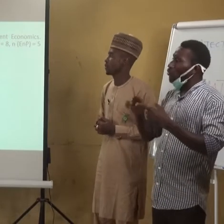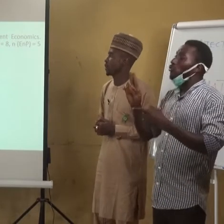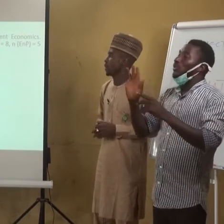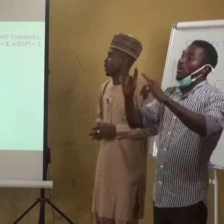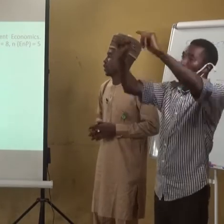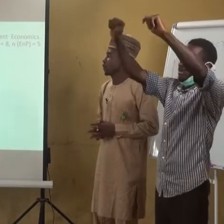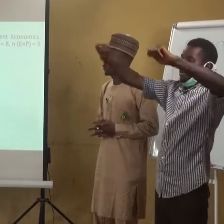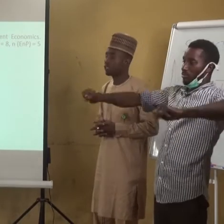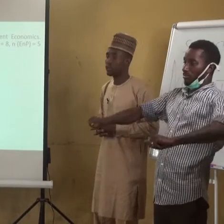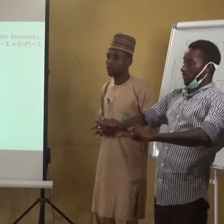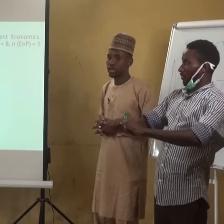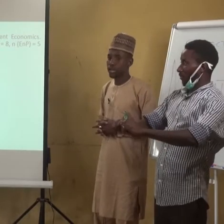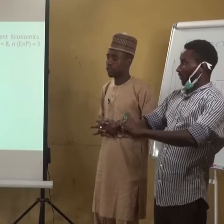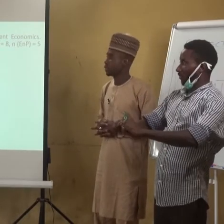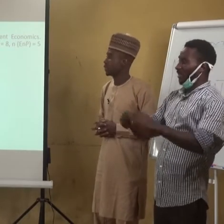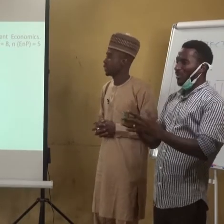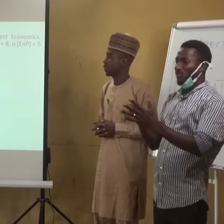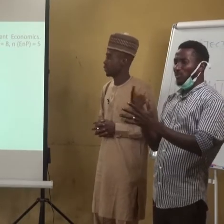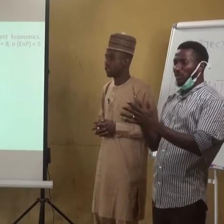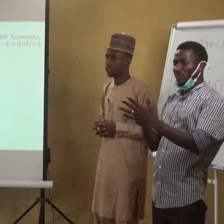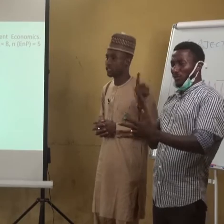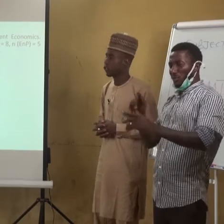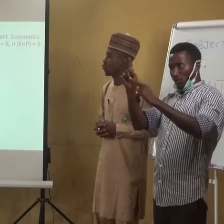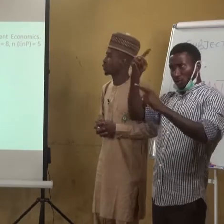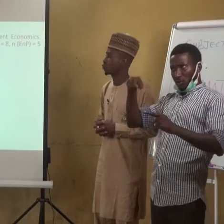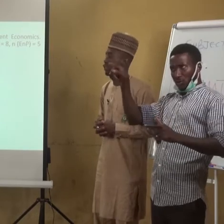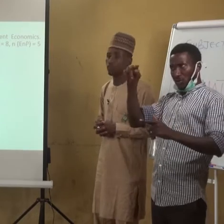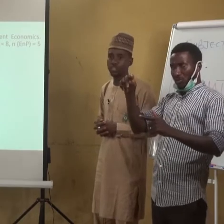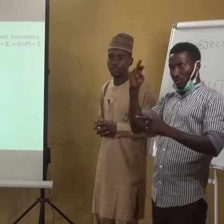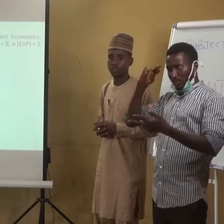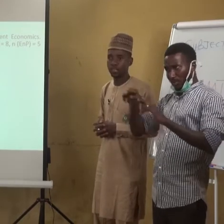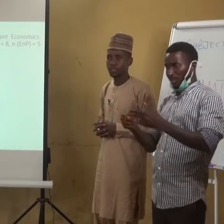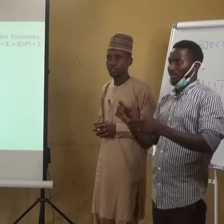class. The first cycle there represents physics